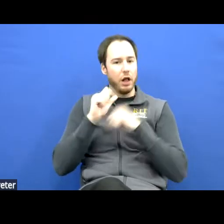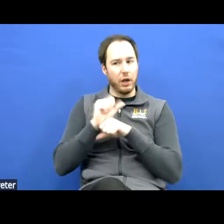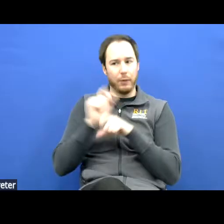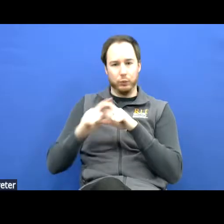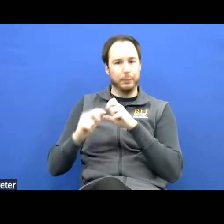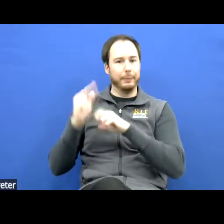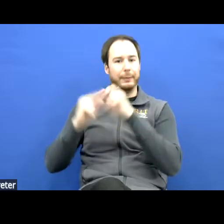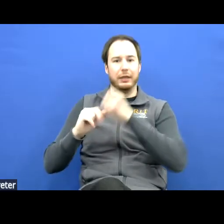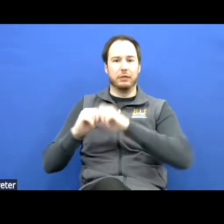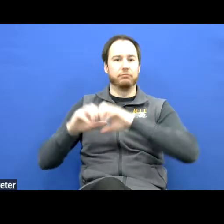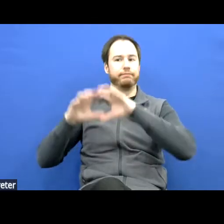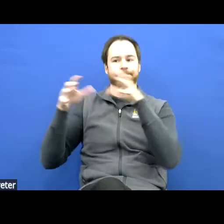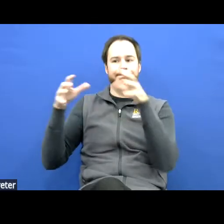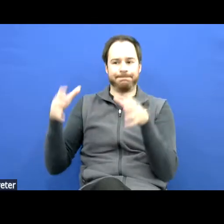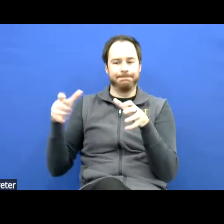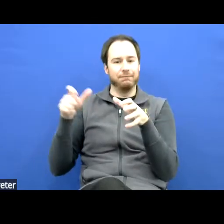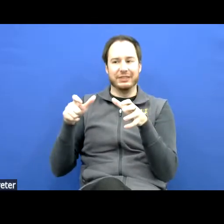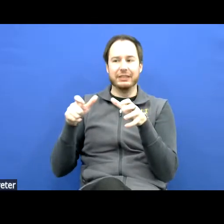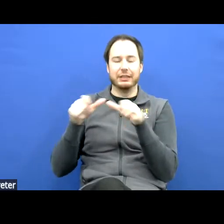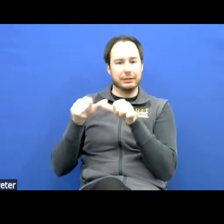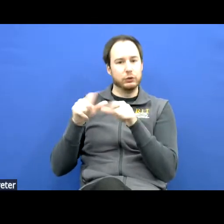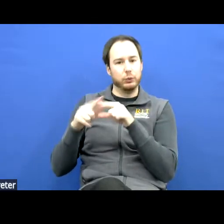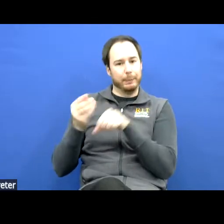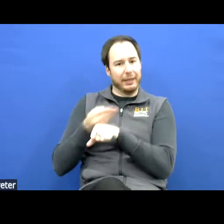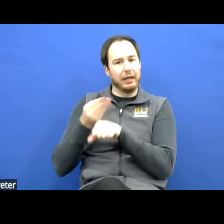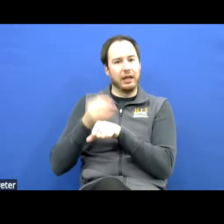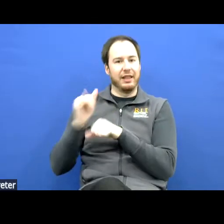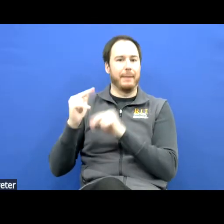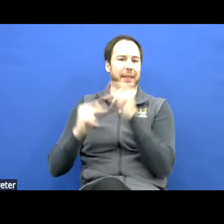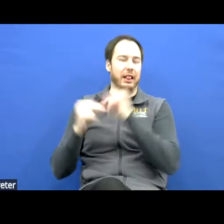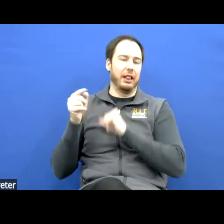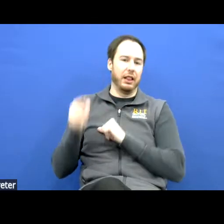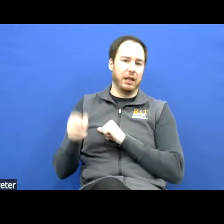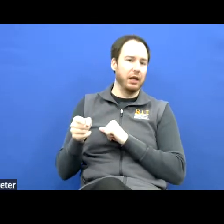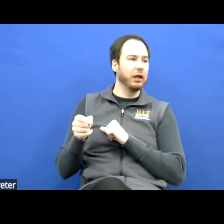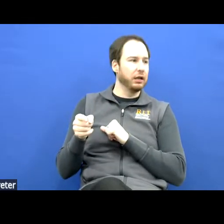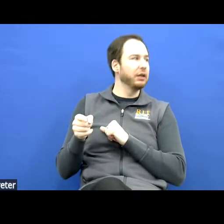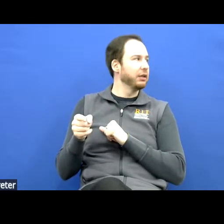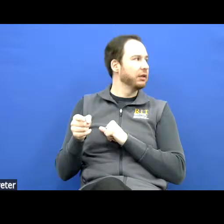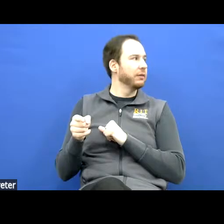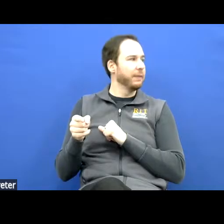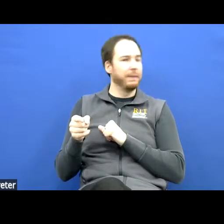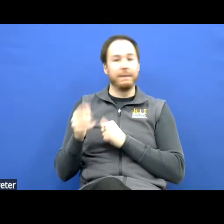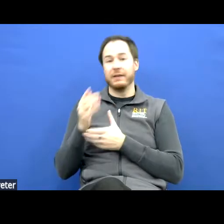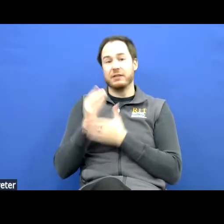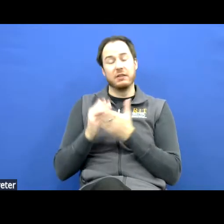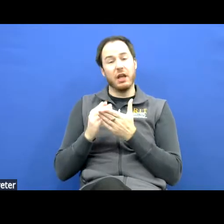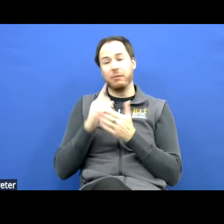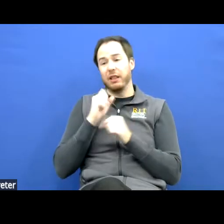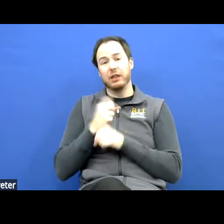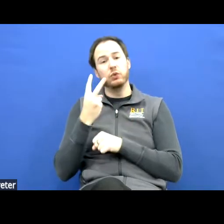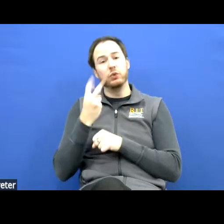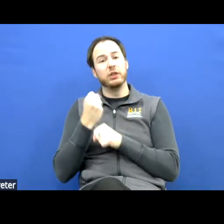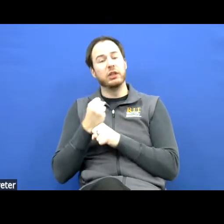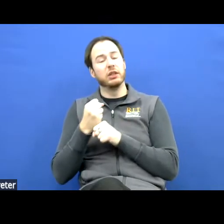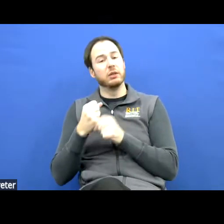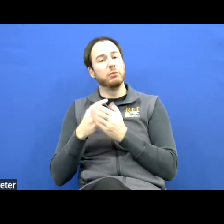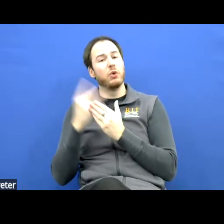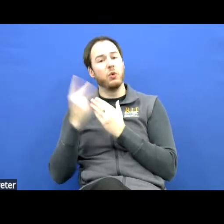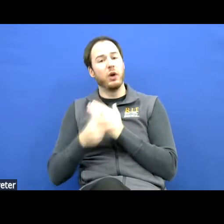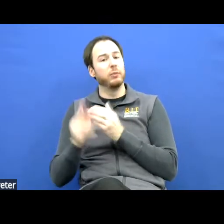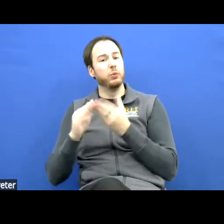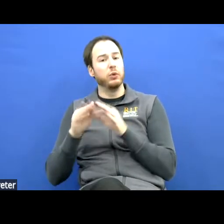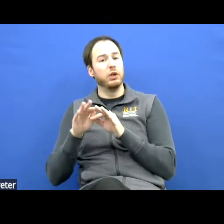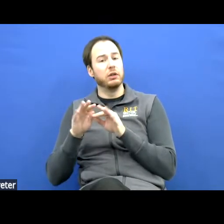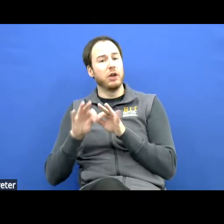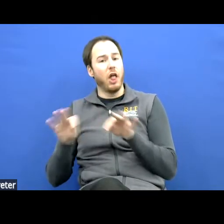going to need a massive number of skilled trades. Some of those are 2-year programs at your community colleges, and that's